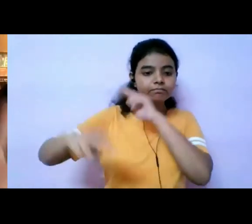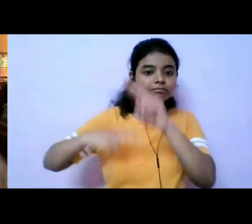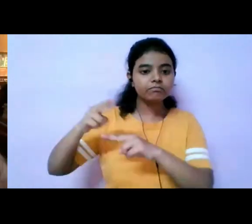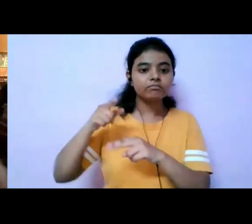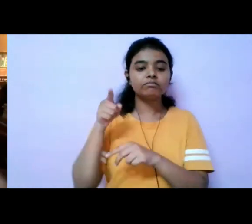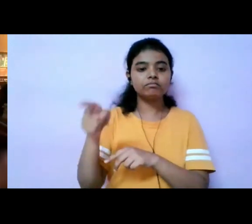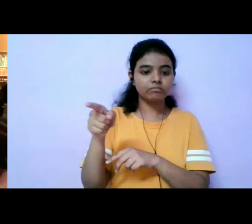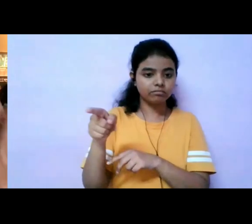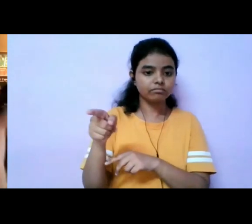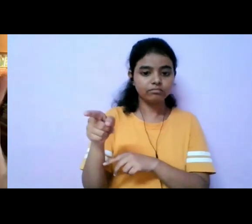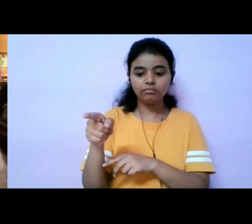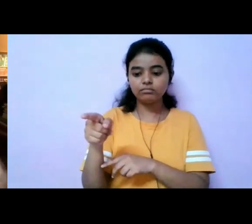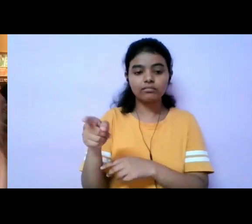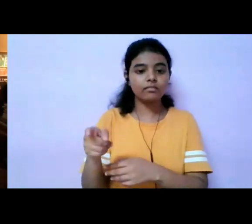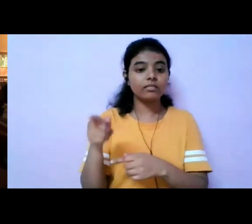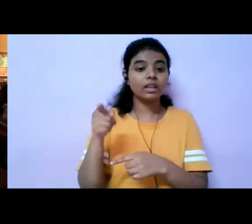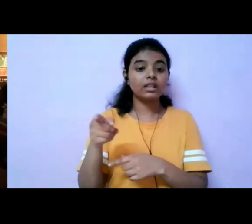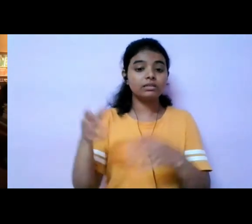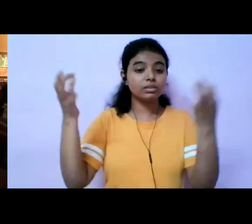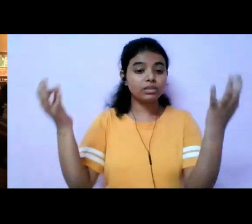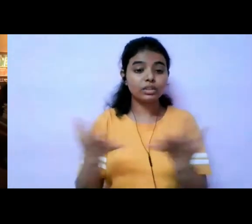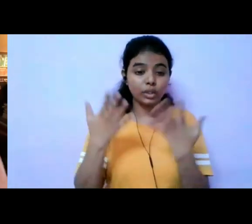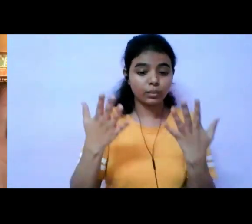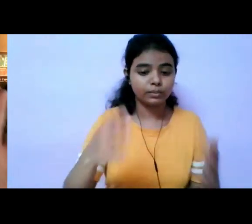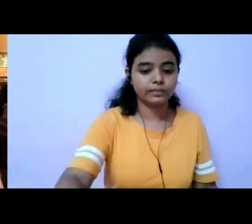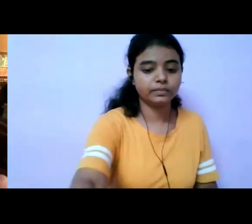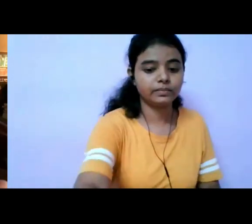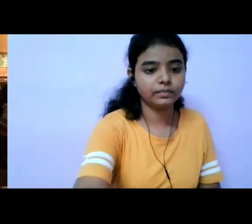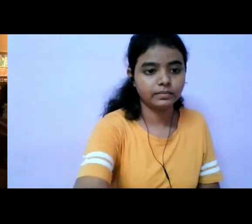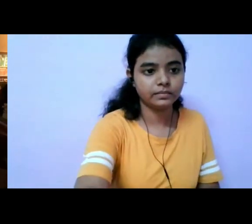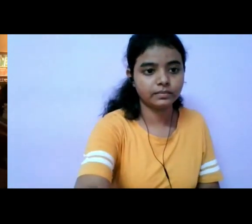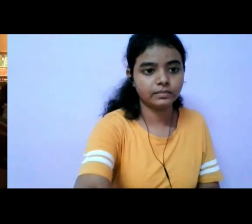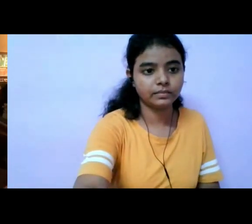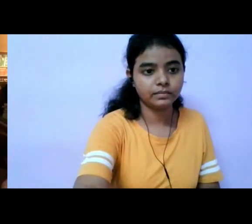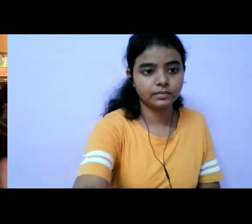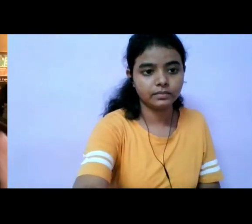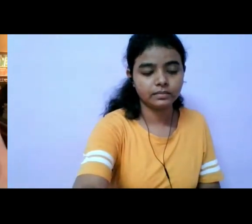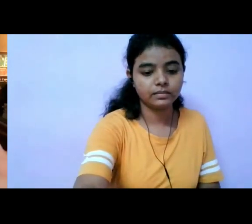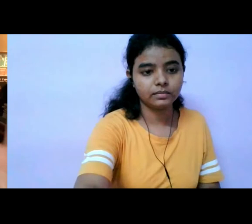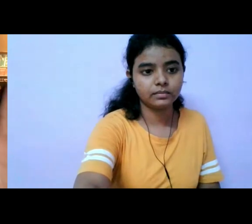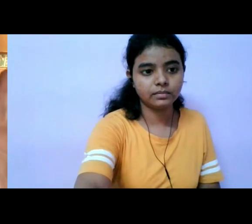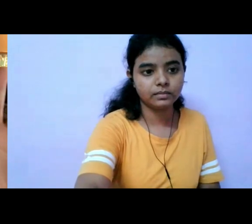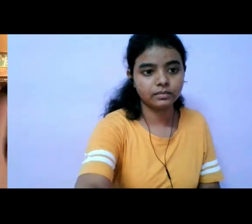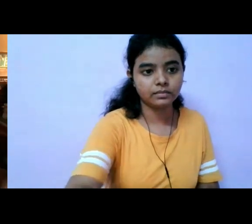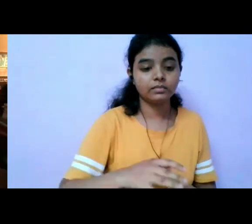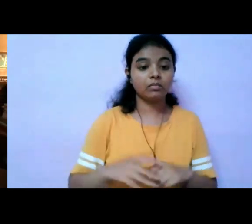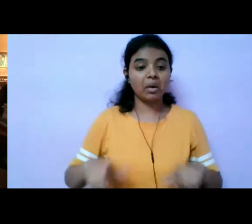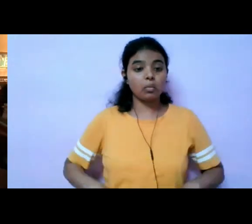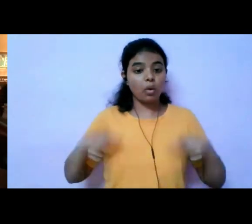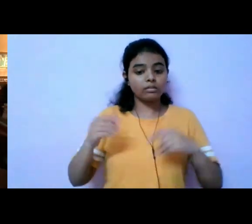new primary engine of economic life in places like